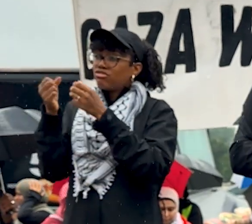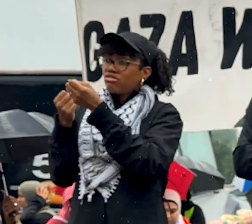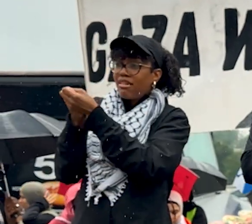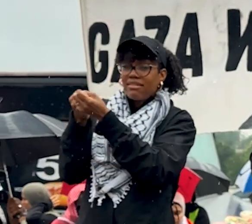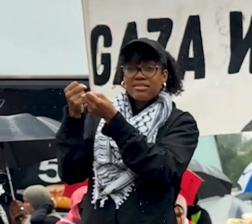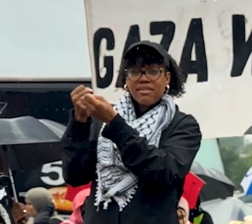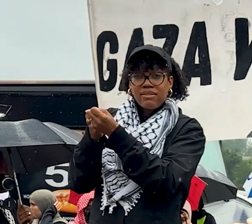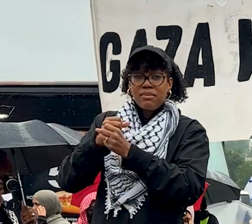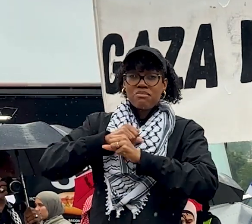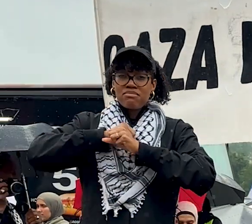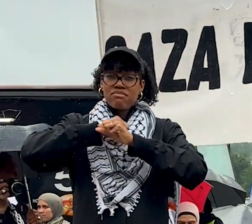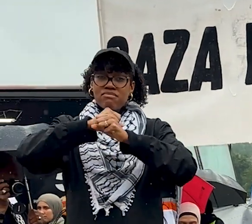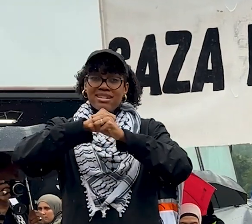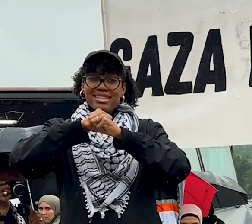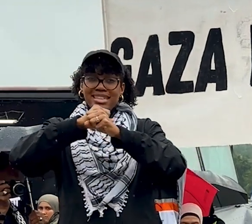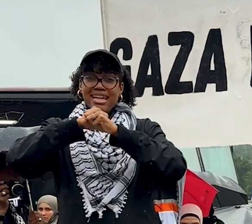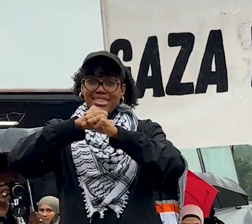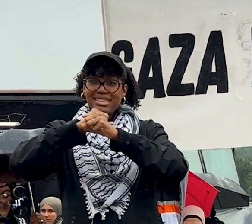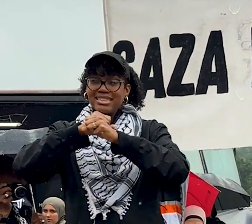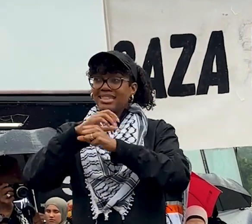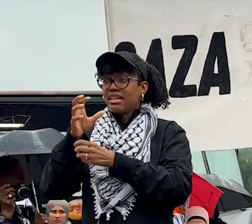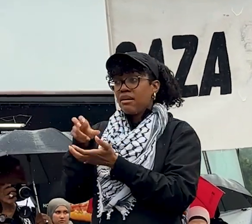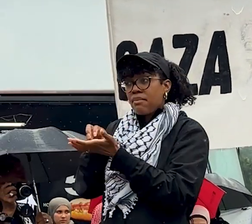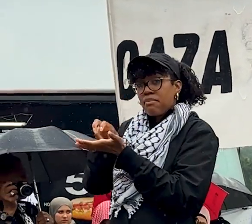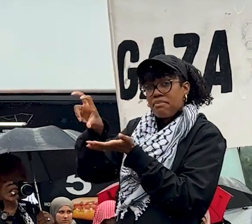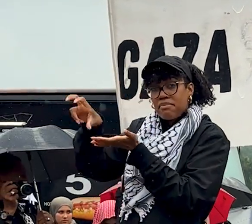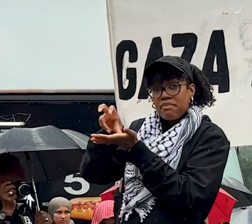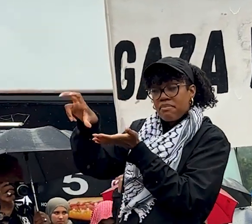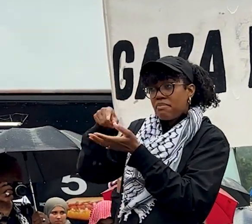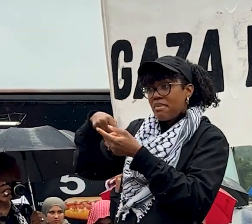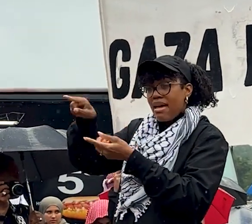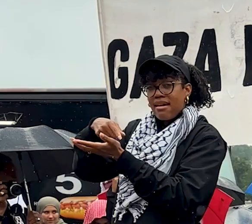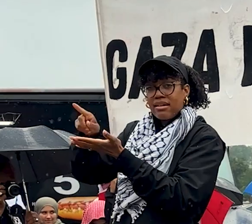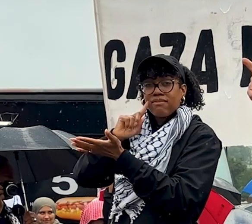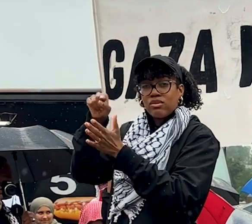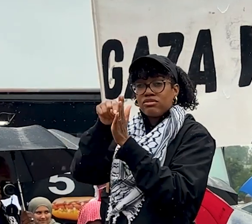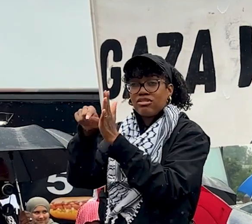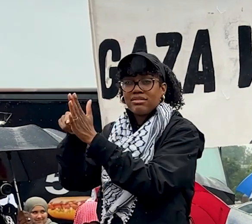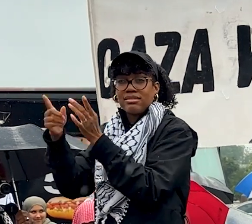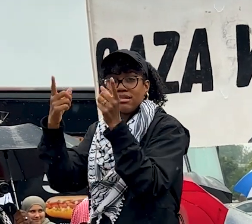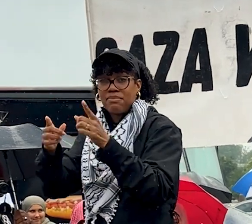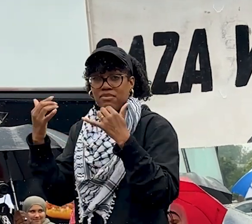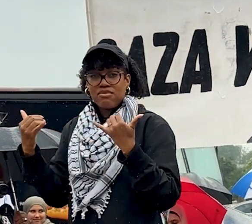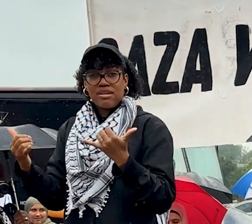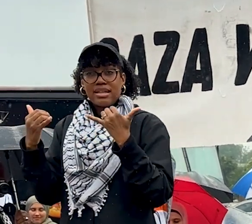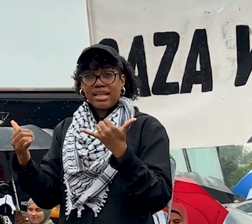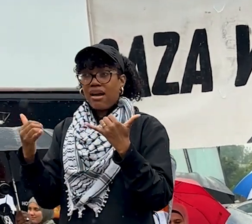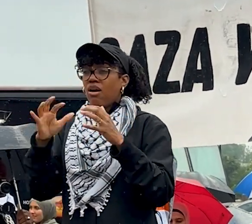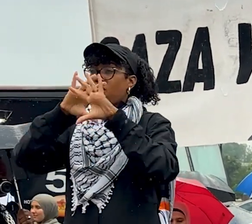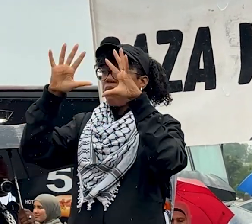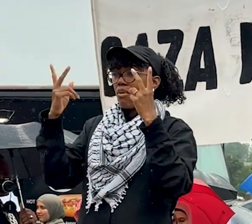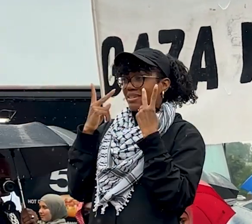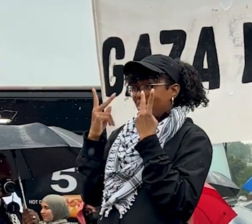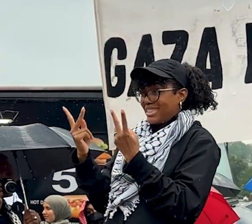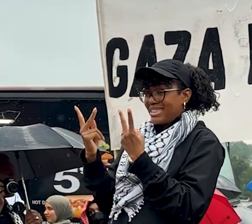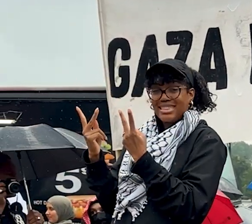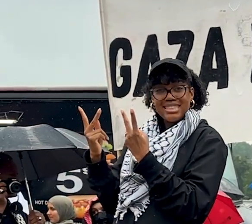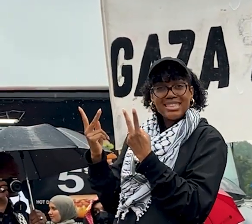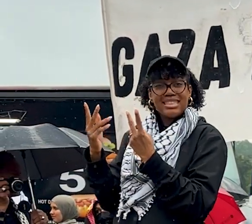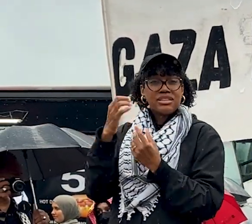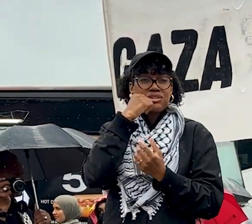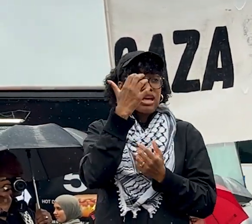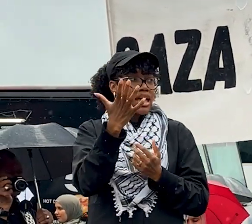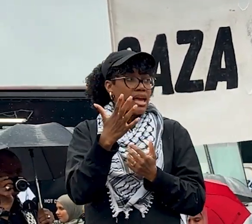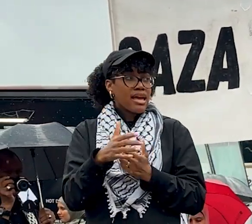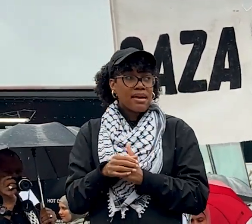He's justifying protecting, aiding, and acting a genocide that is taking place before the world's eyes. And yet